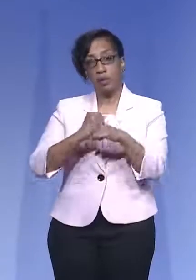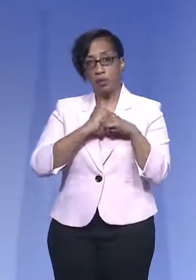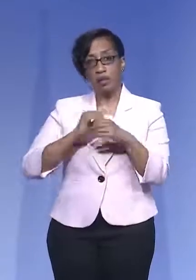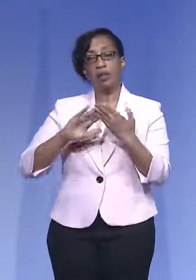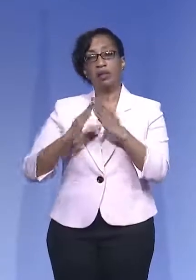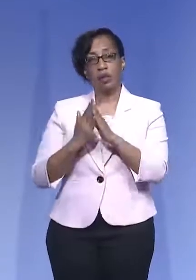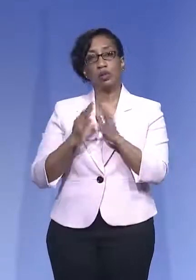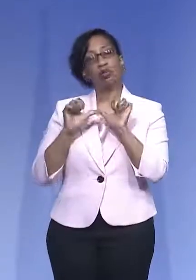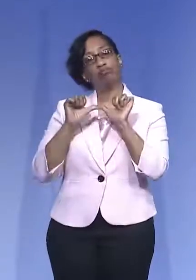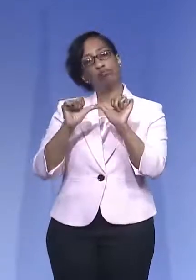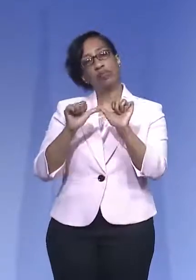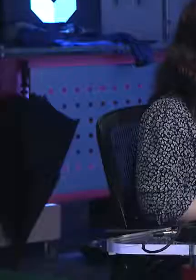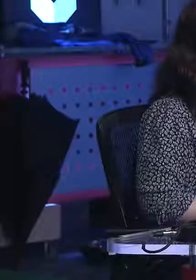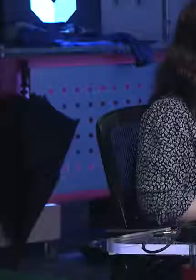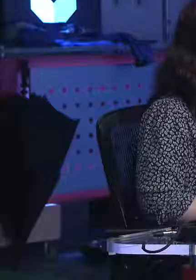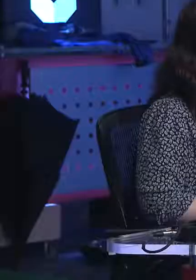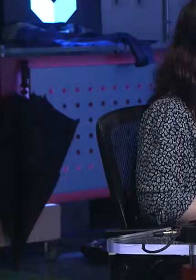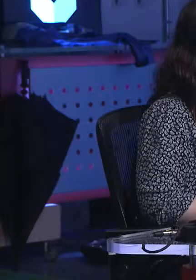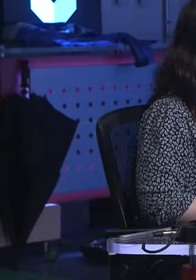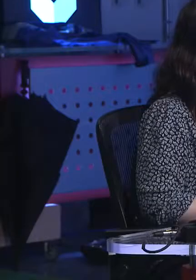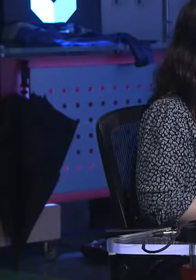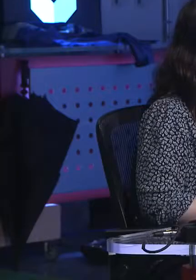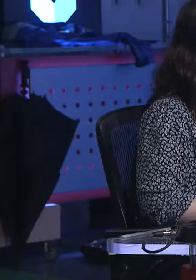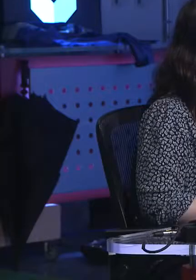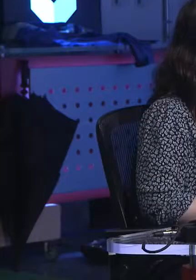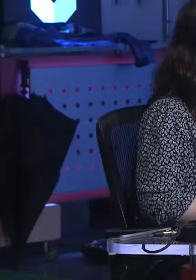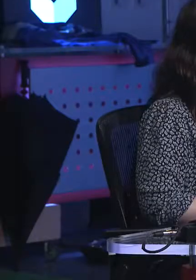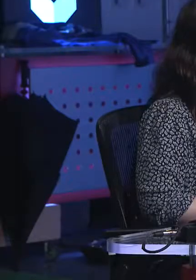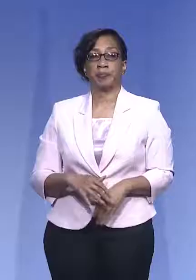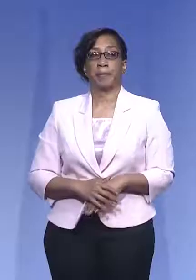that. Kelly Roberts, WMC.